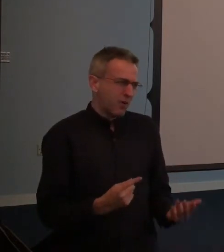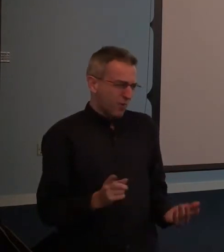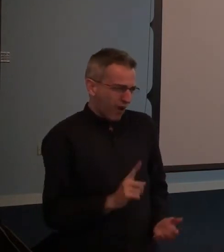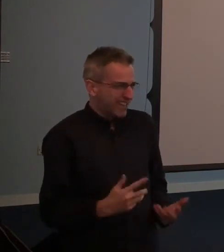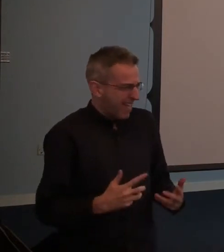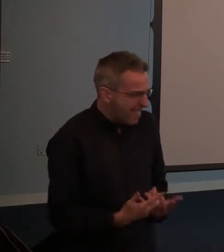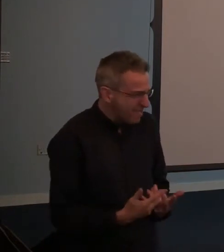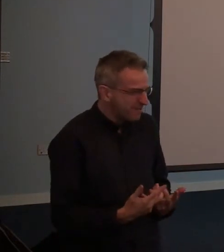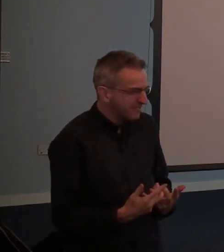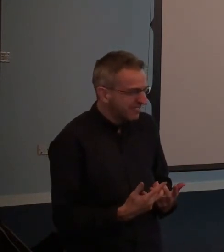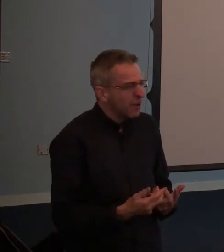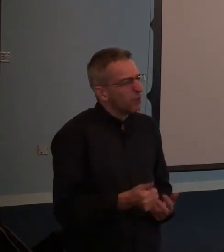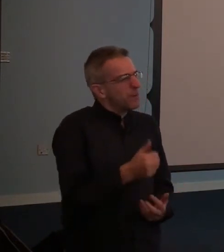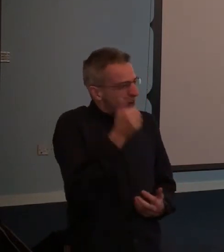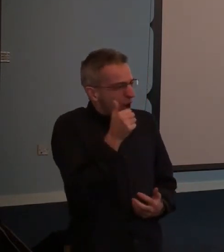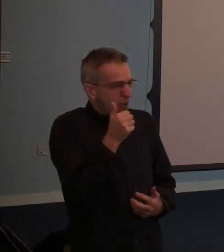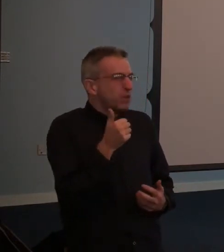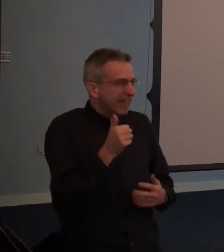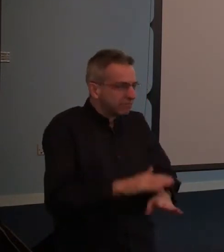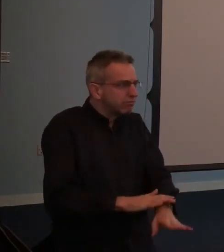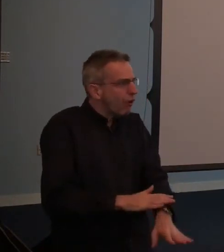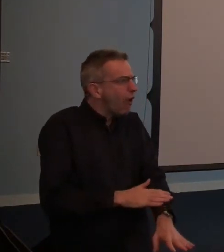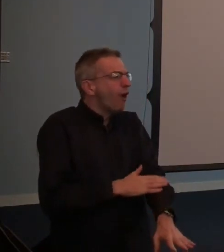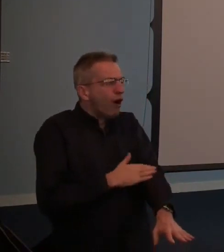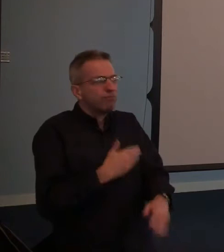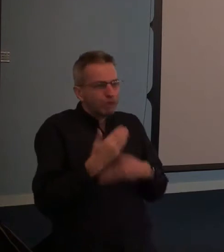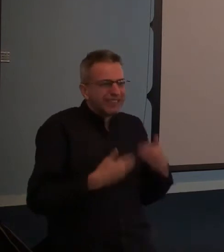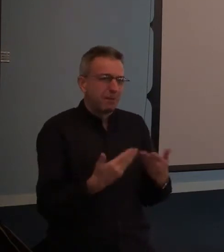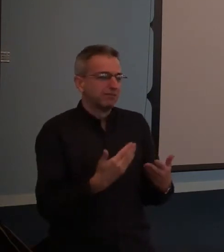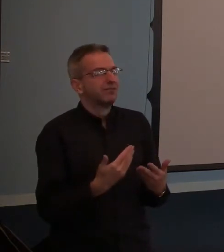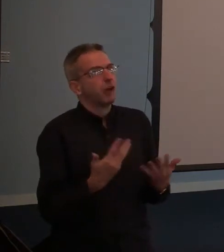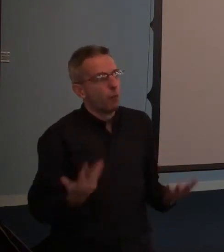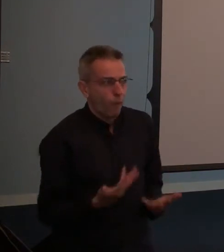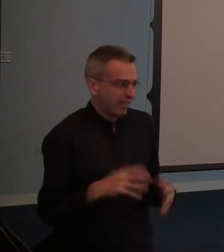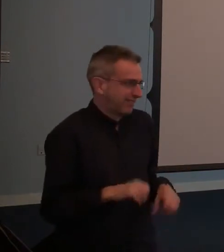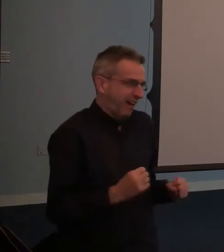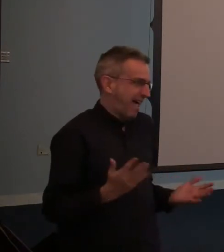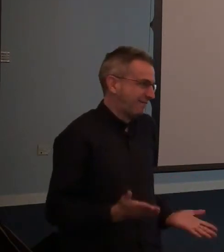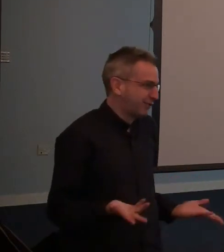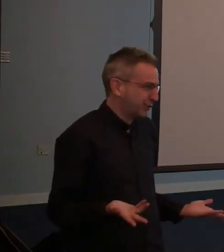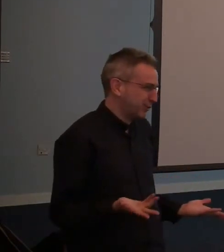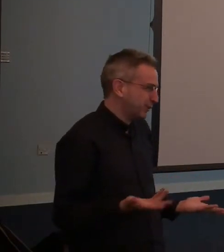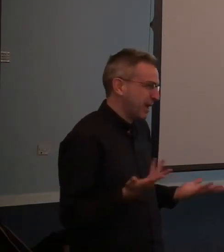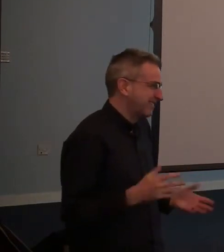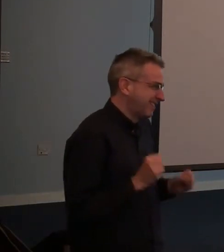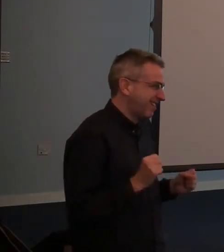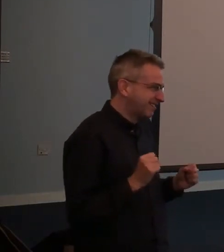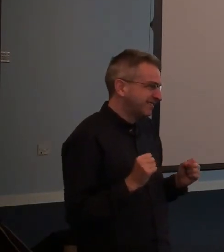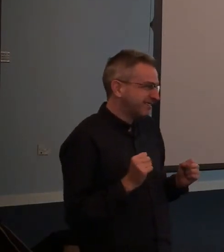research project? How? How could we do that? Because attitude change is a long process, but somebody has to start